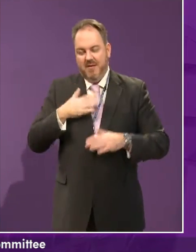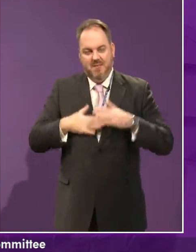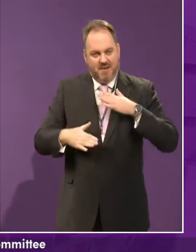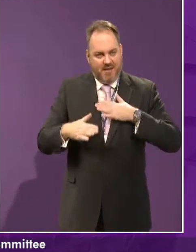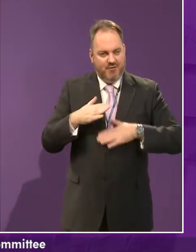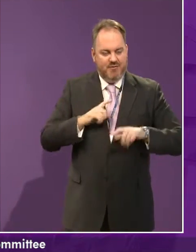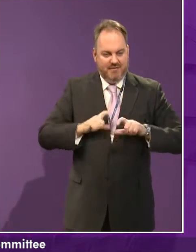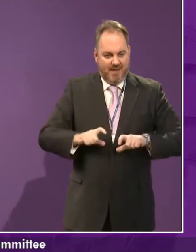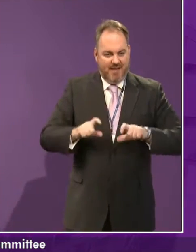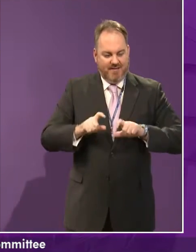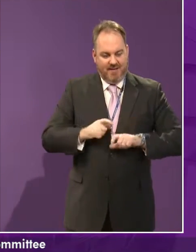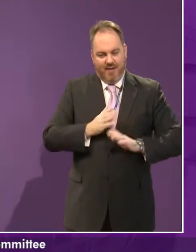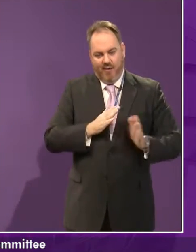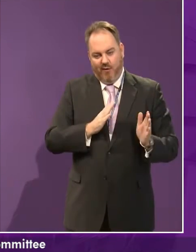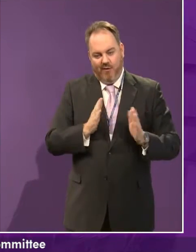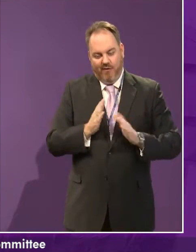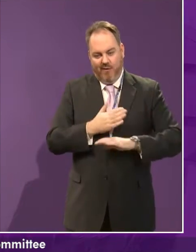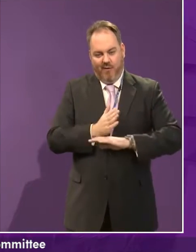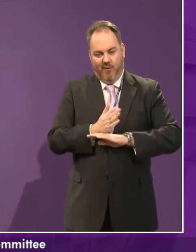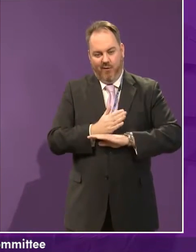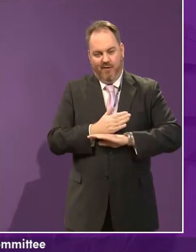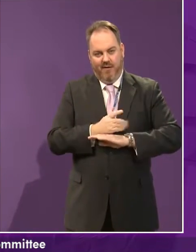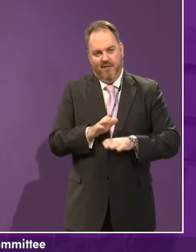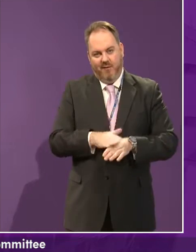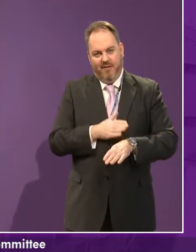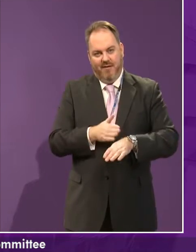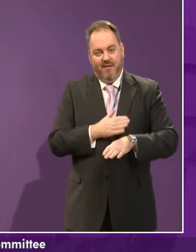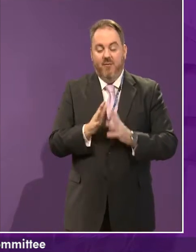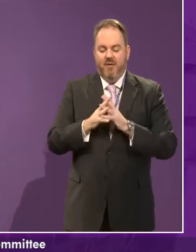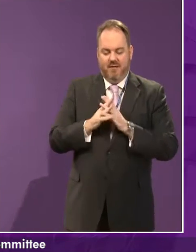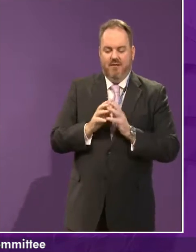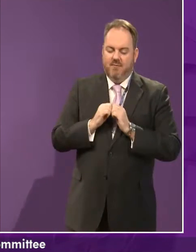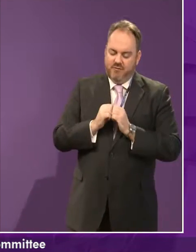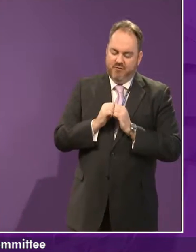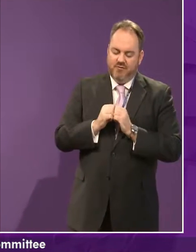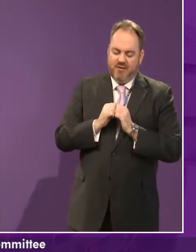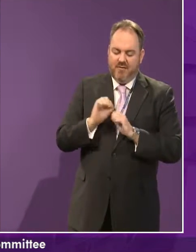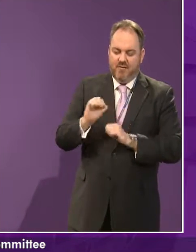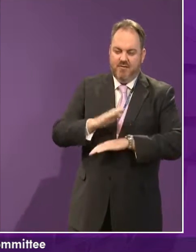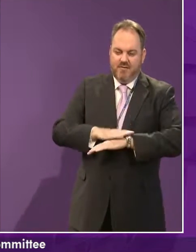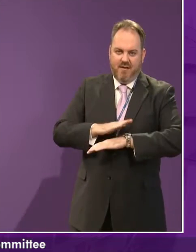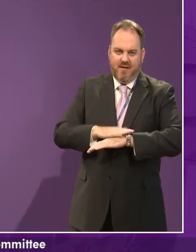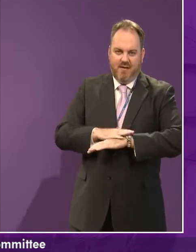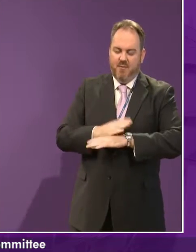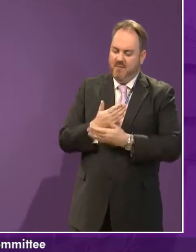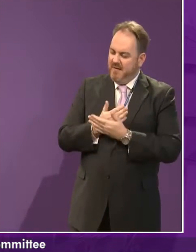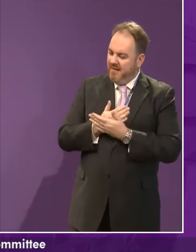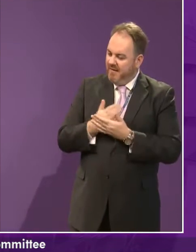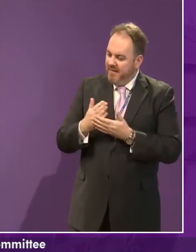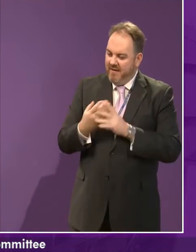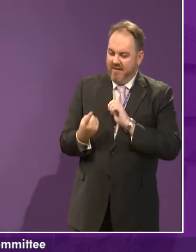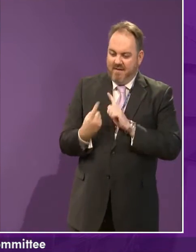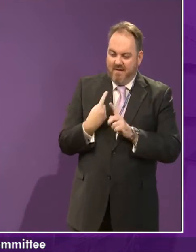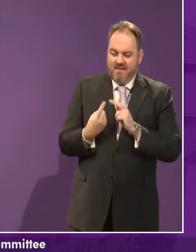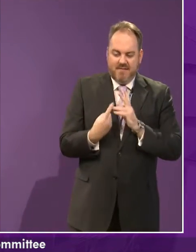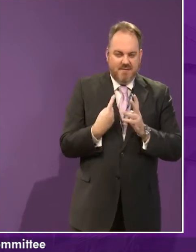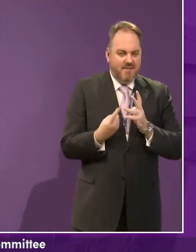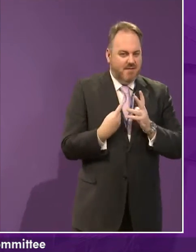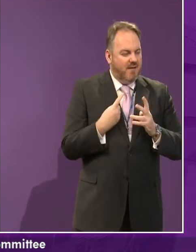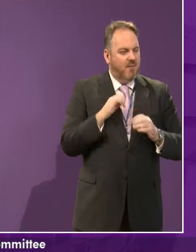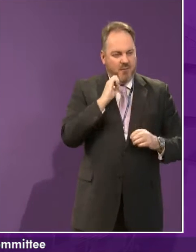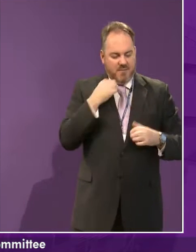for a long time this morning. We're really grateful for your evidence to us this morning. You've given us some very clear points that I think we